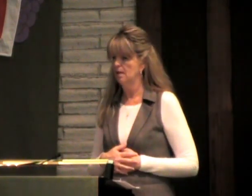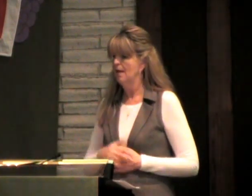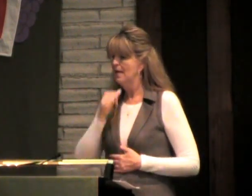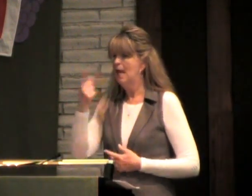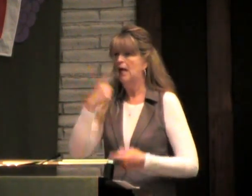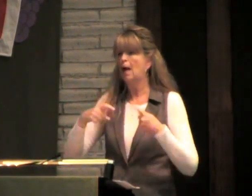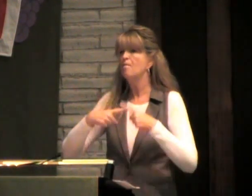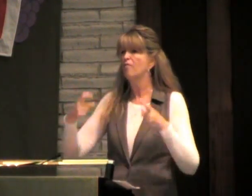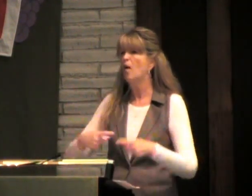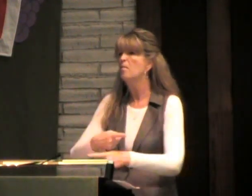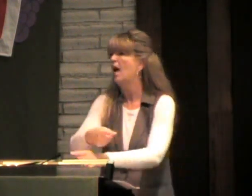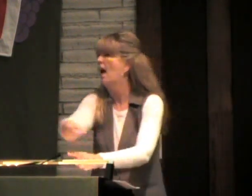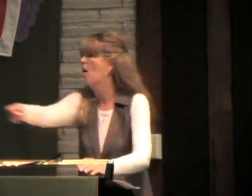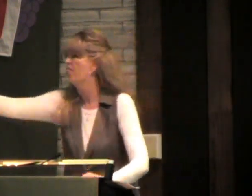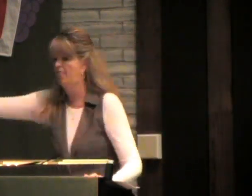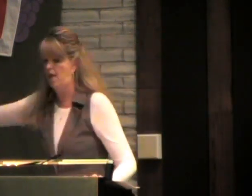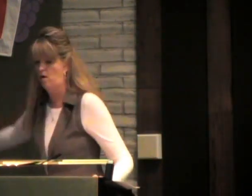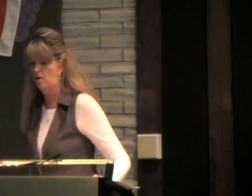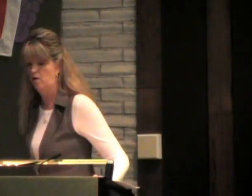or from anxiety.